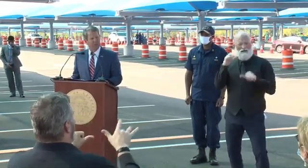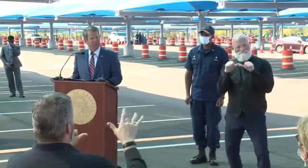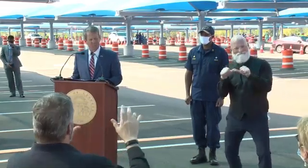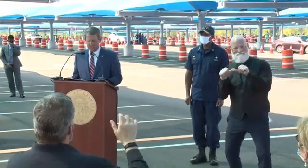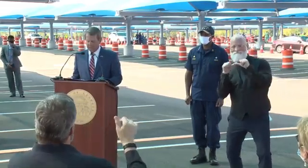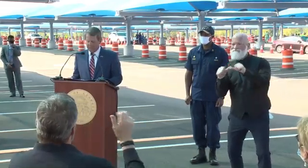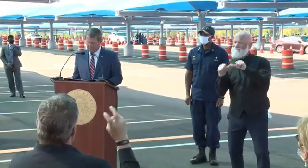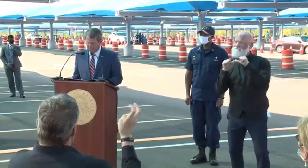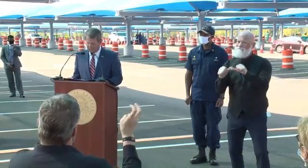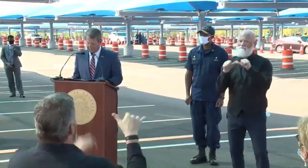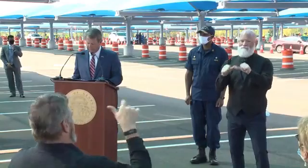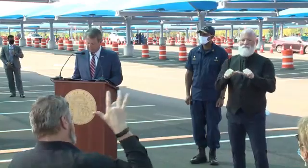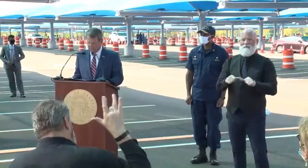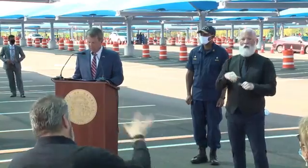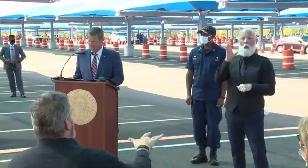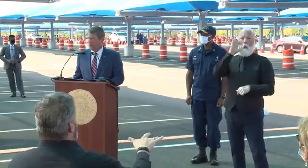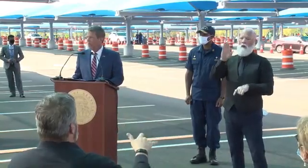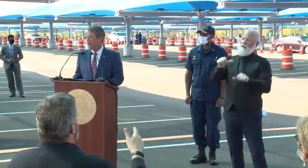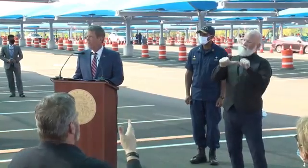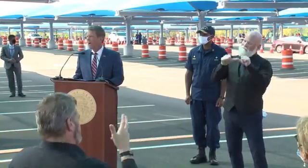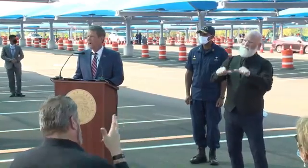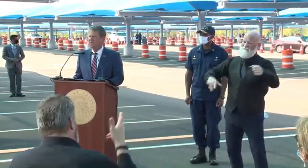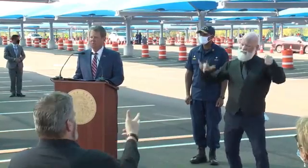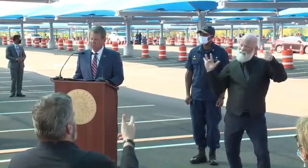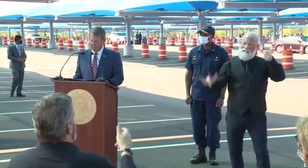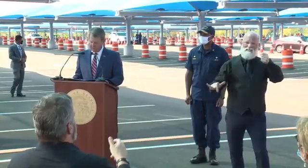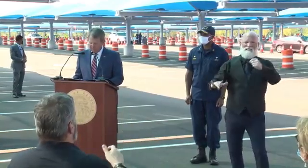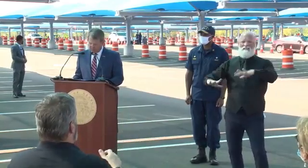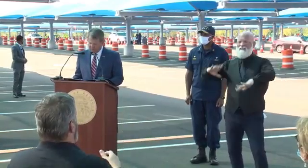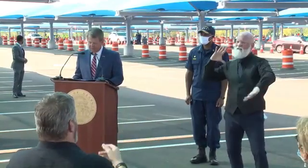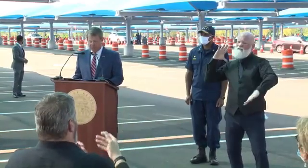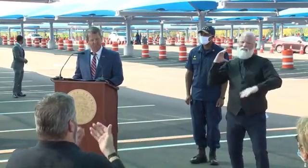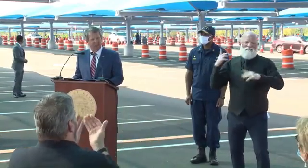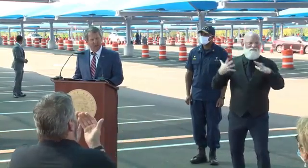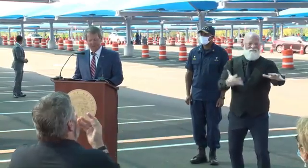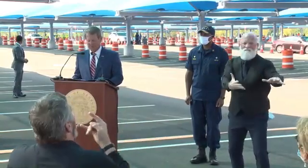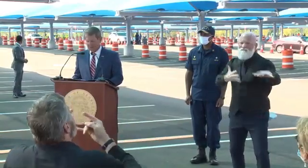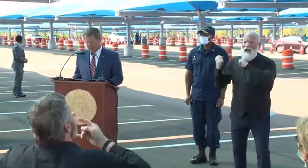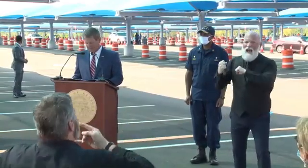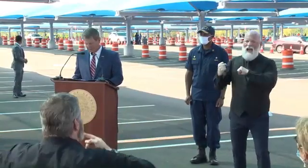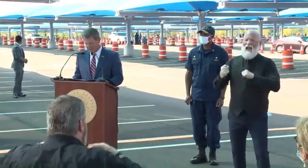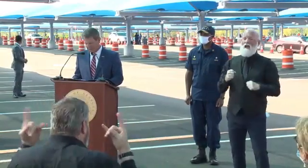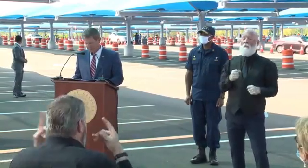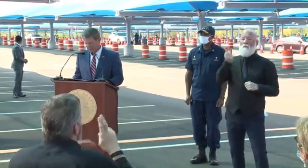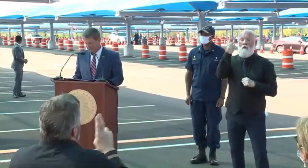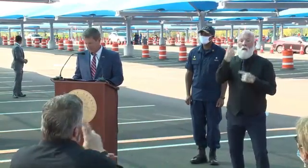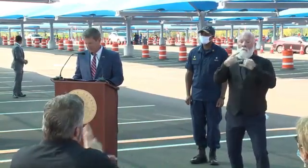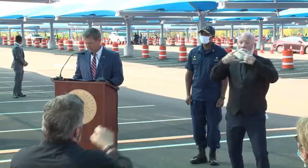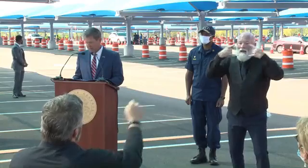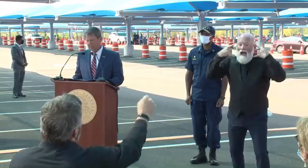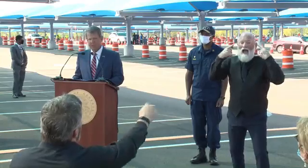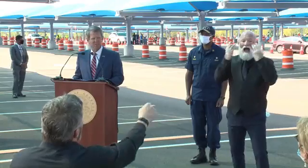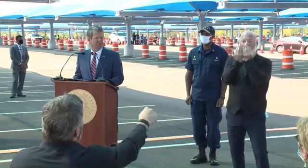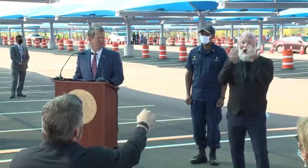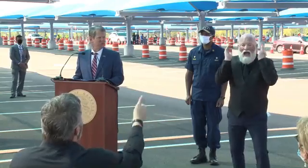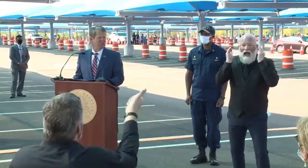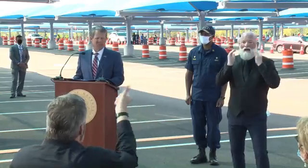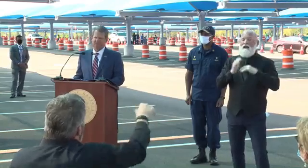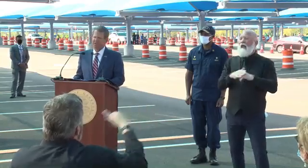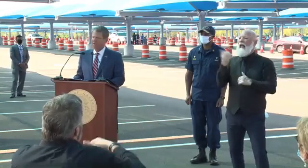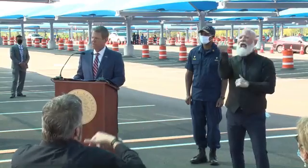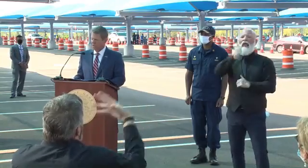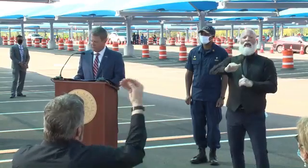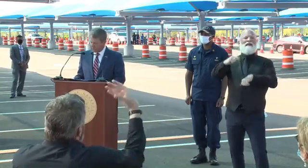vigilant as we continue this fight. Wear a mask when you're in public and you cannot socially distance yourself.